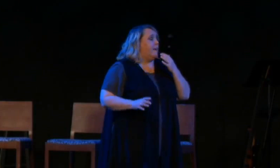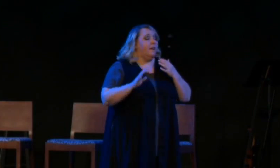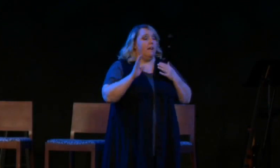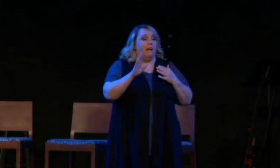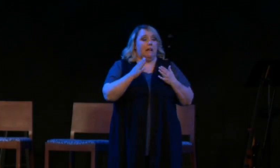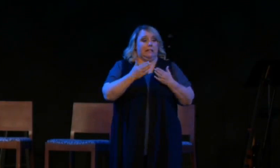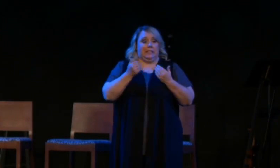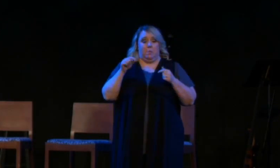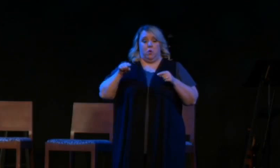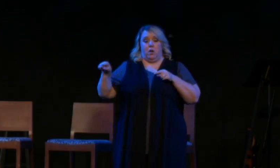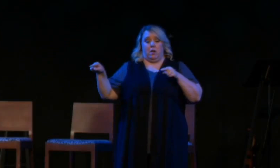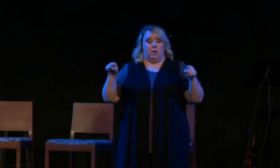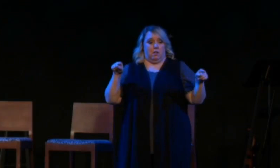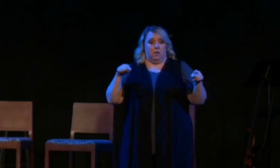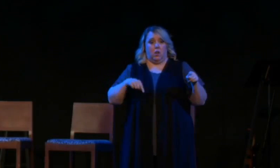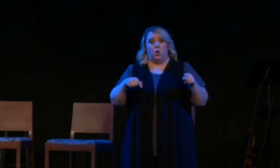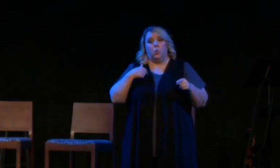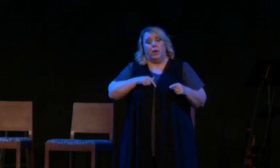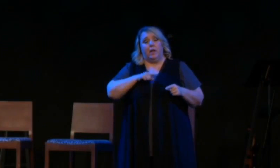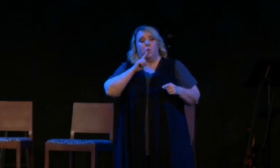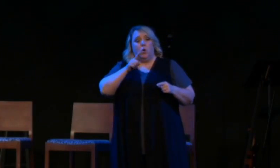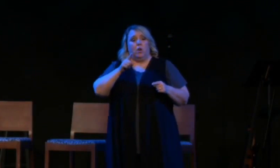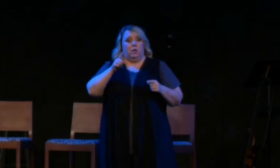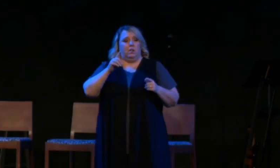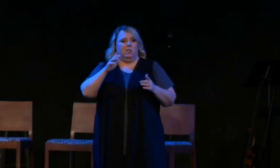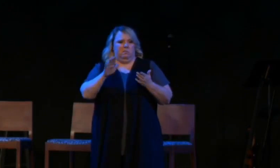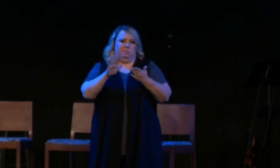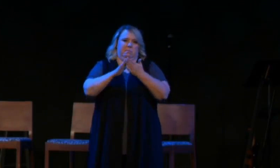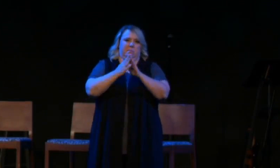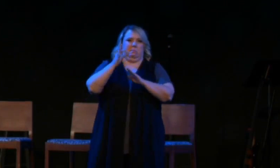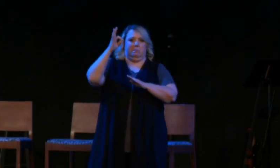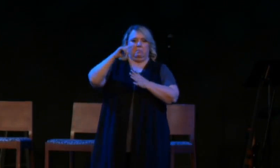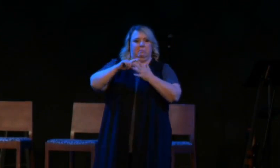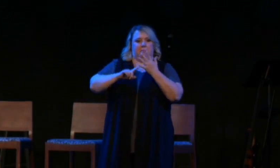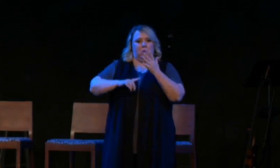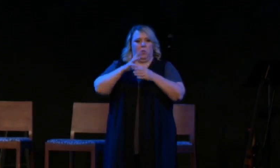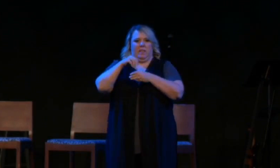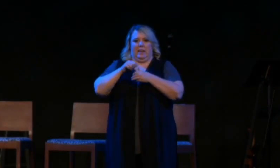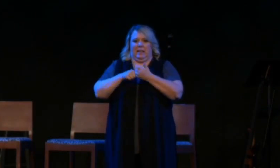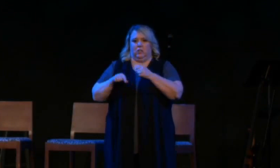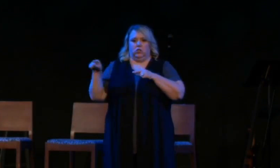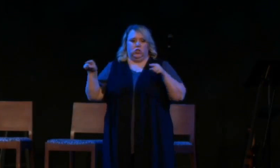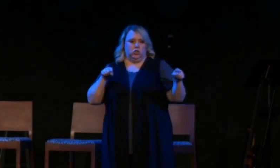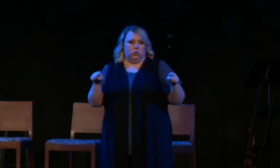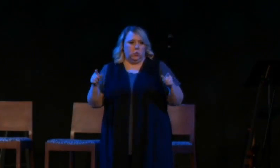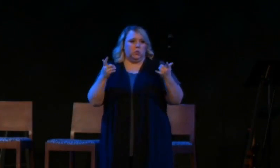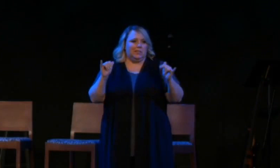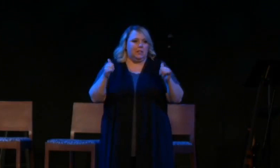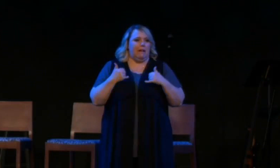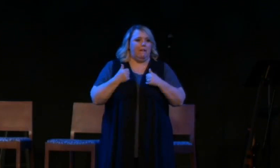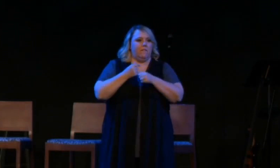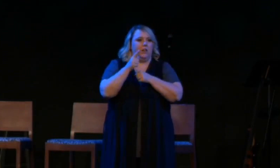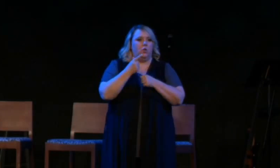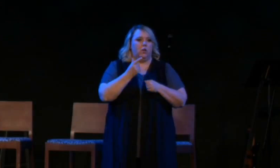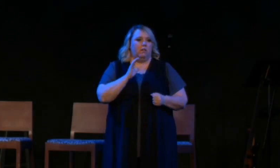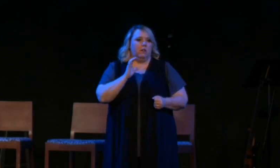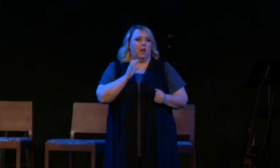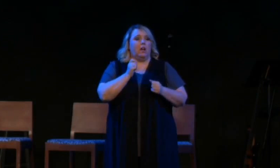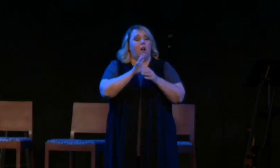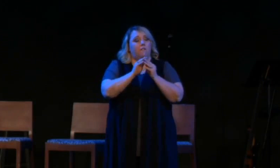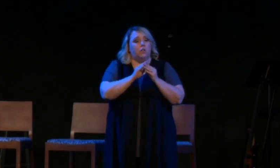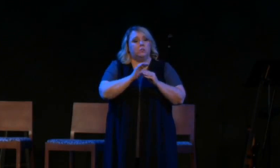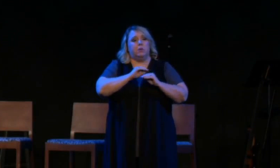separate branches is that we would ordain clergy within each branch. There'd still be annual conferences, but there would be no